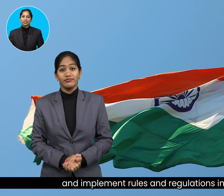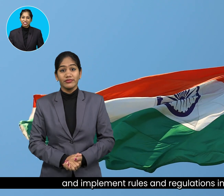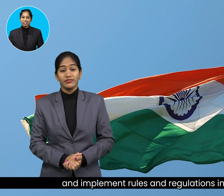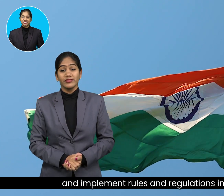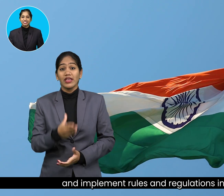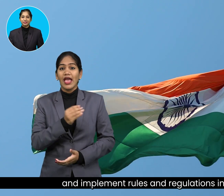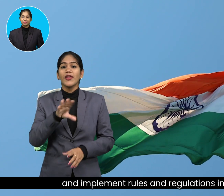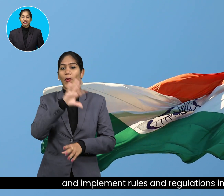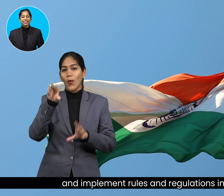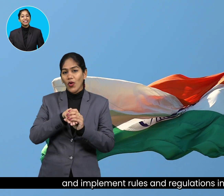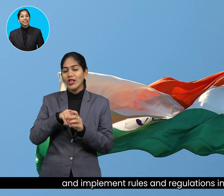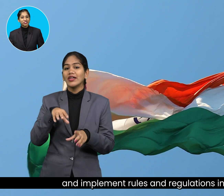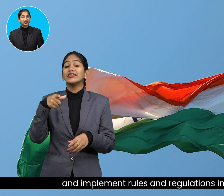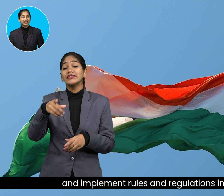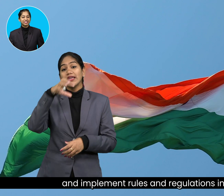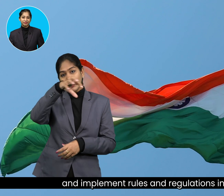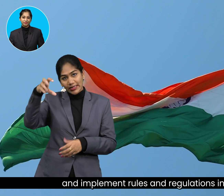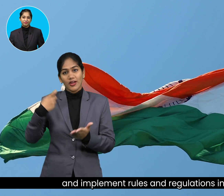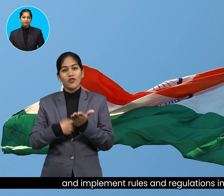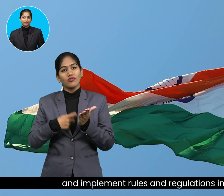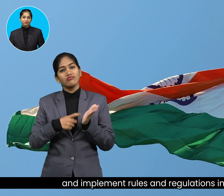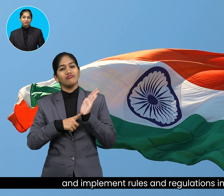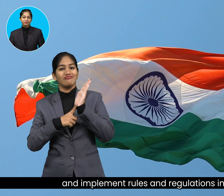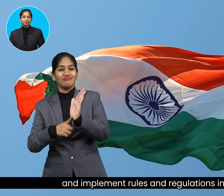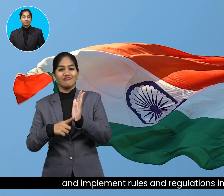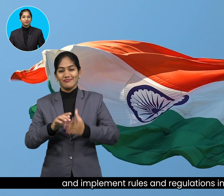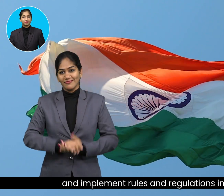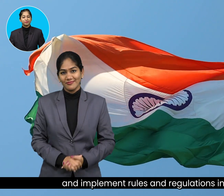and regulations in a country.